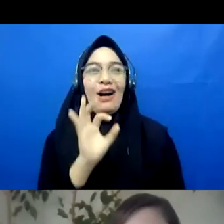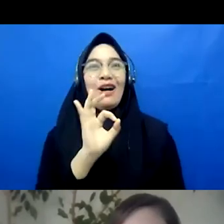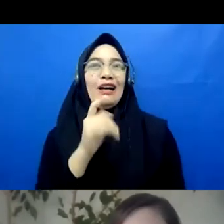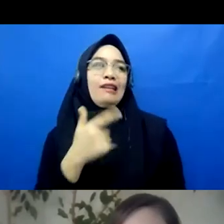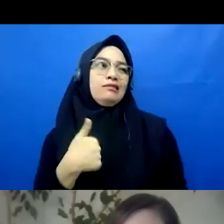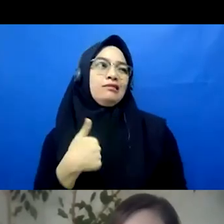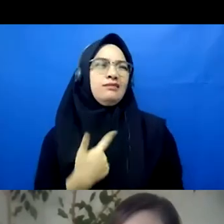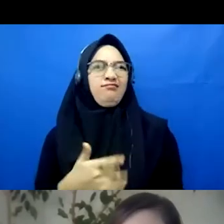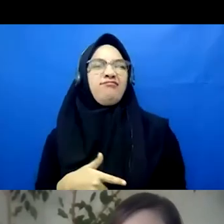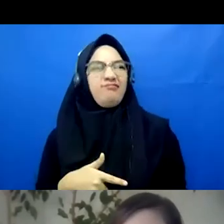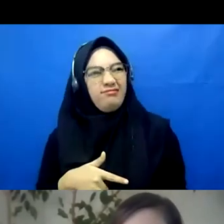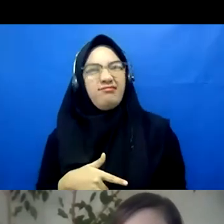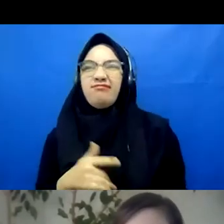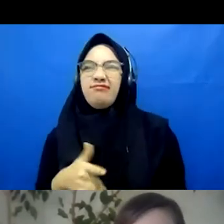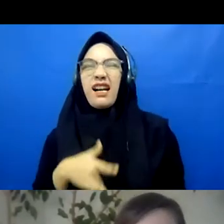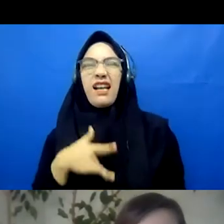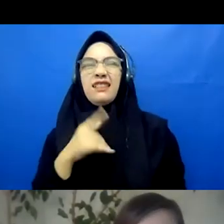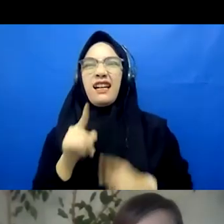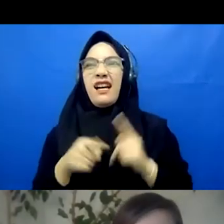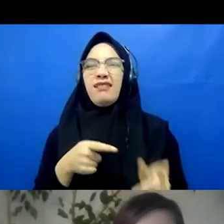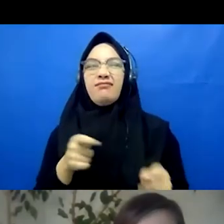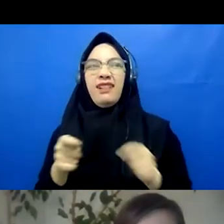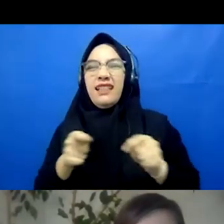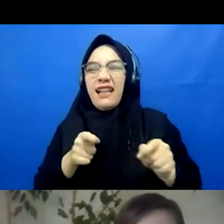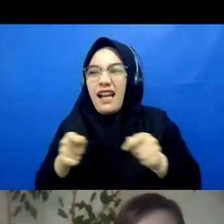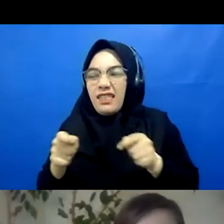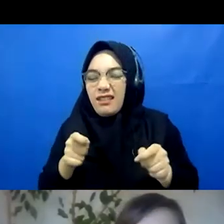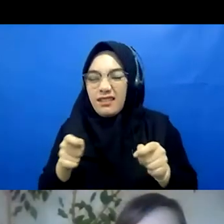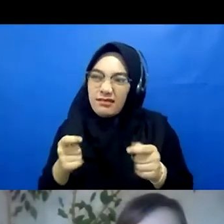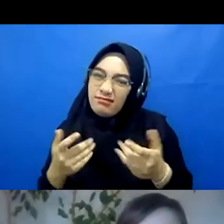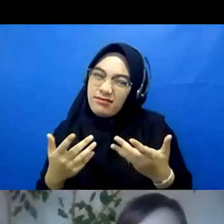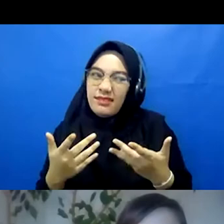incomplete if I don't engage all of you for one more round.